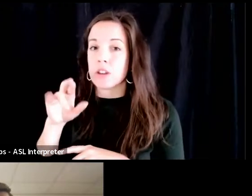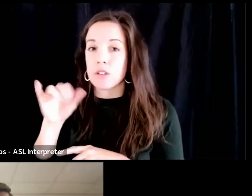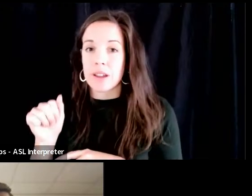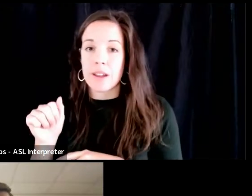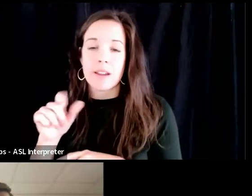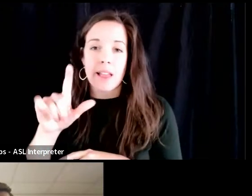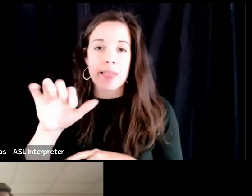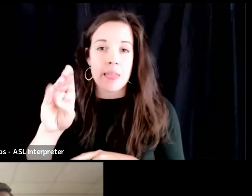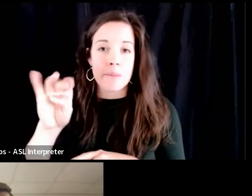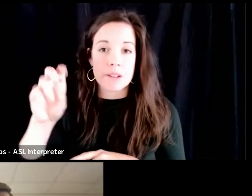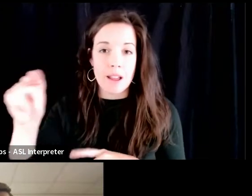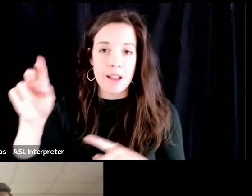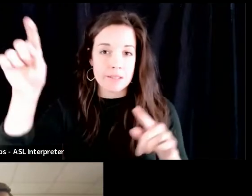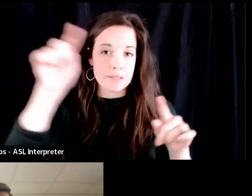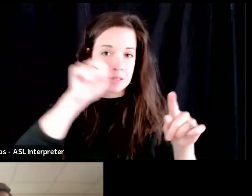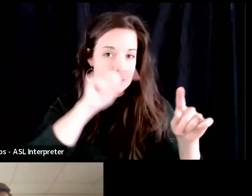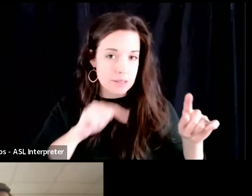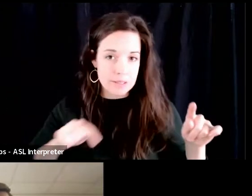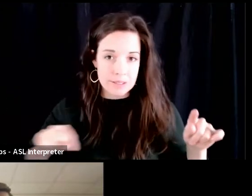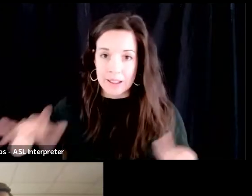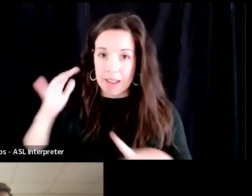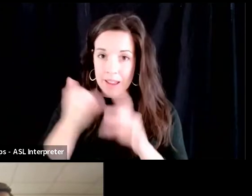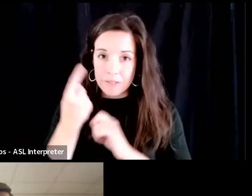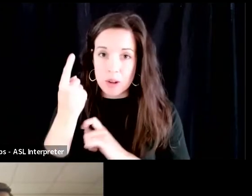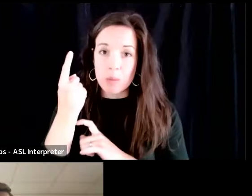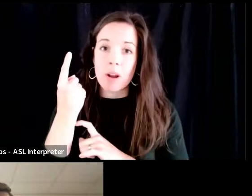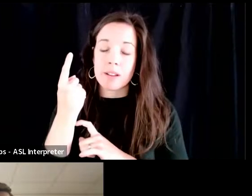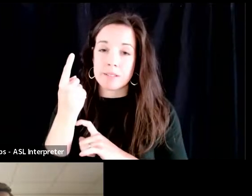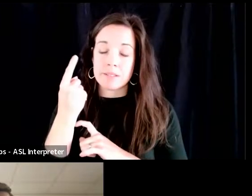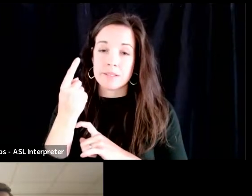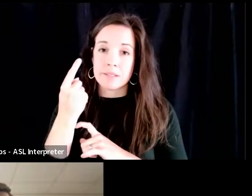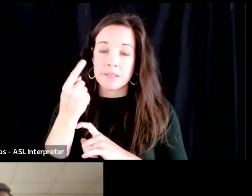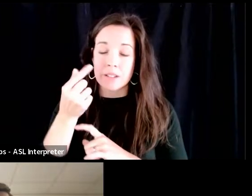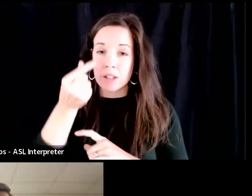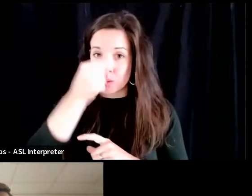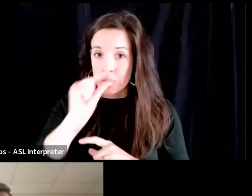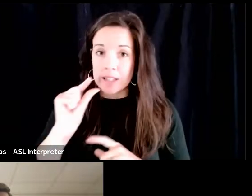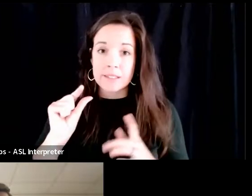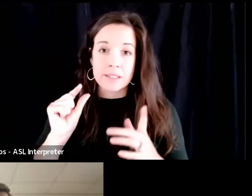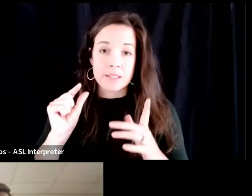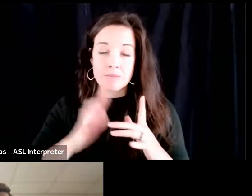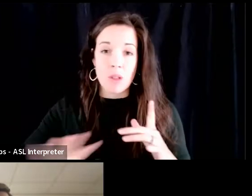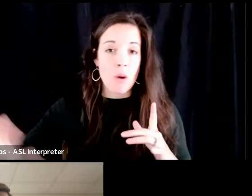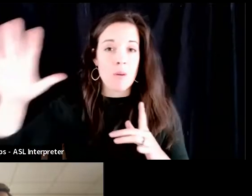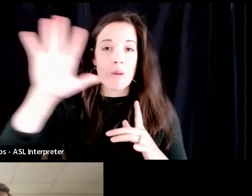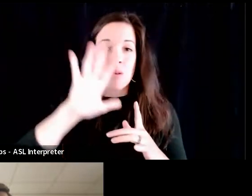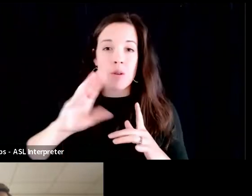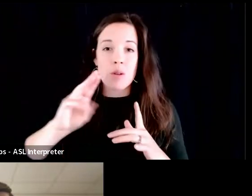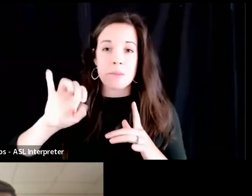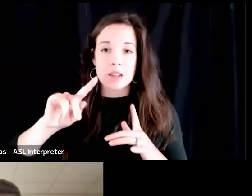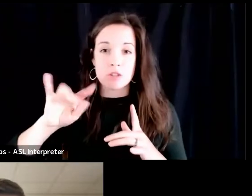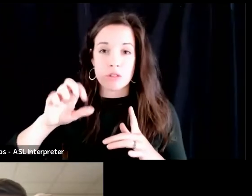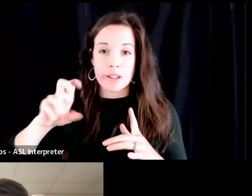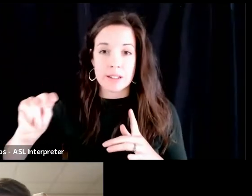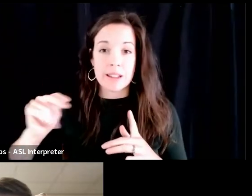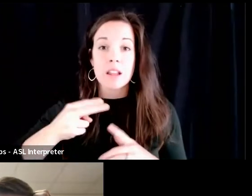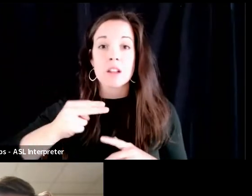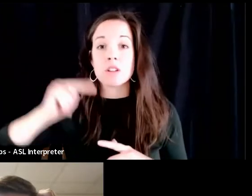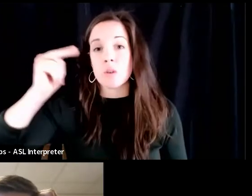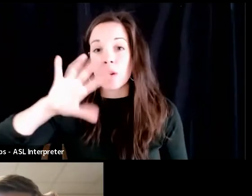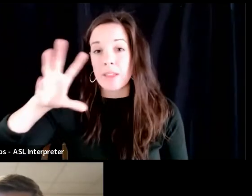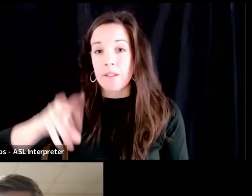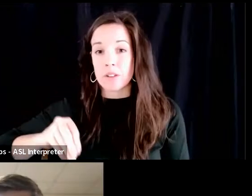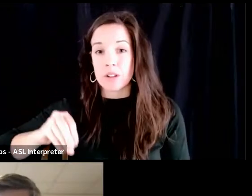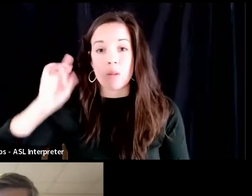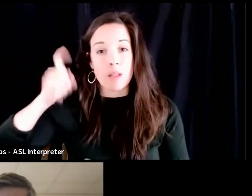and Egypt and Palestine, everyone, Greece, the whole Eastern Mediterranean, and North Africa will have to